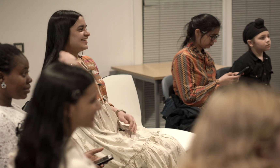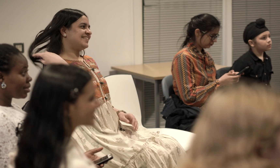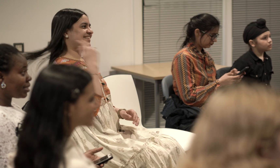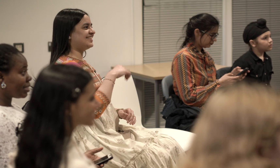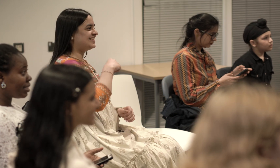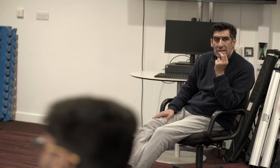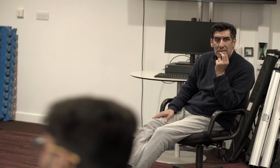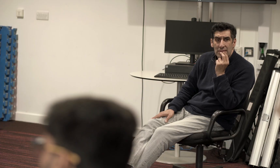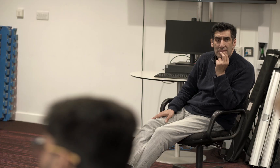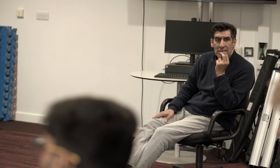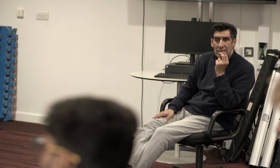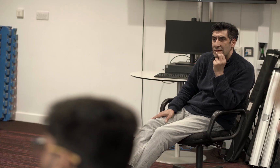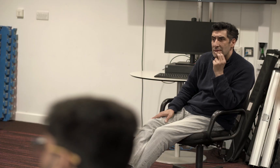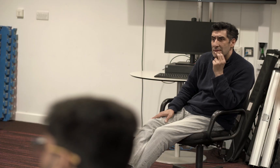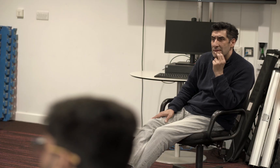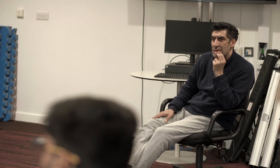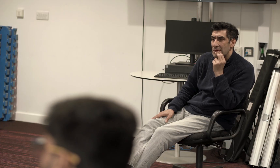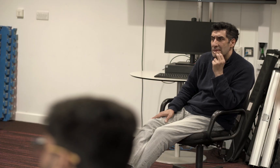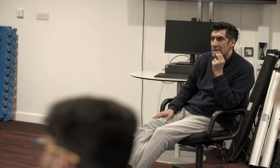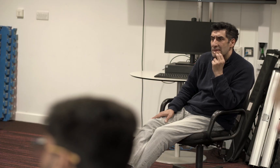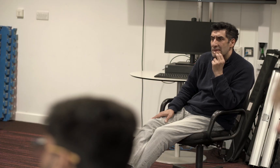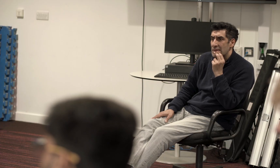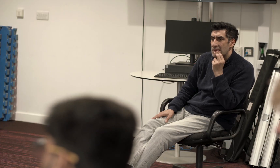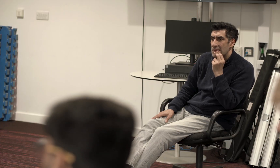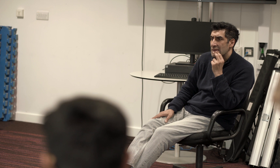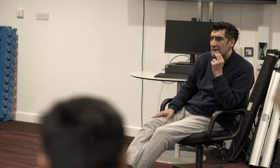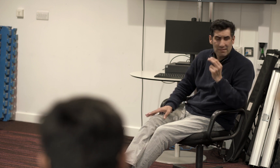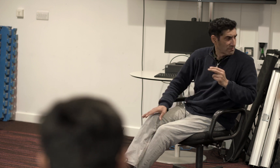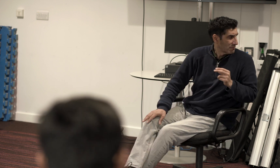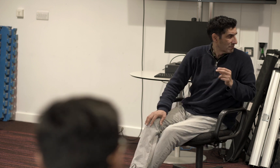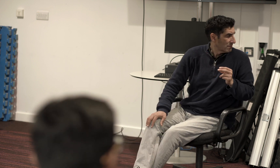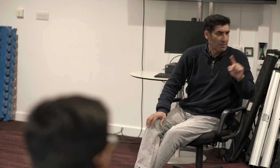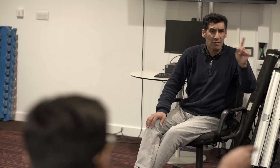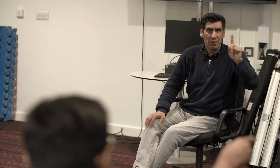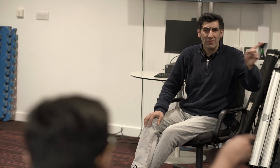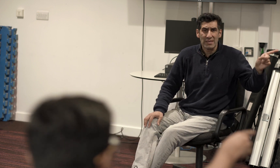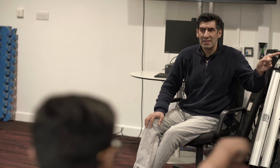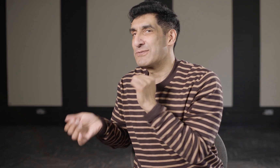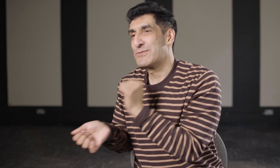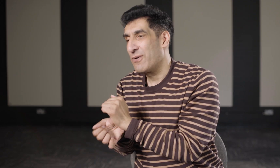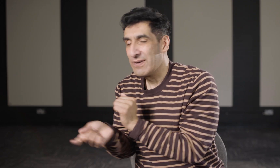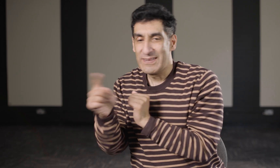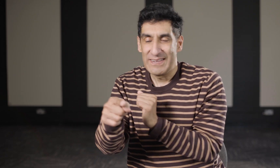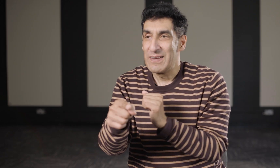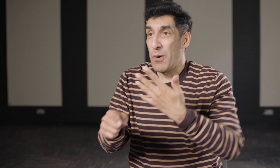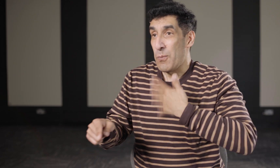to the stall and it'd be smooth, they'd interact. For a deaf person, I have to think, and there's a barrier and I'm desperate to know